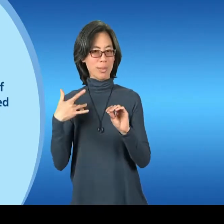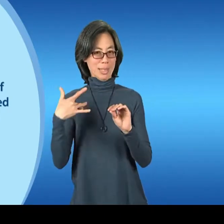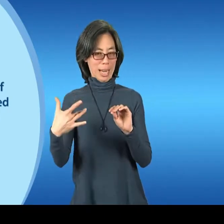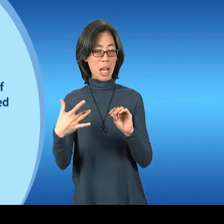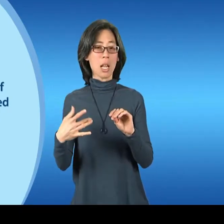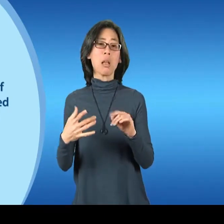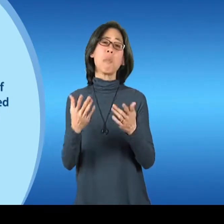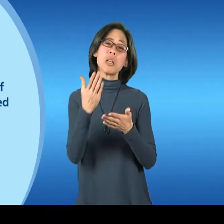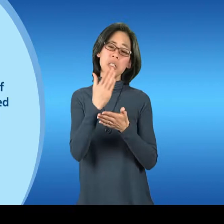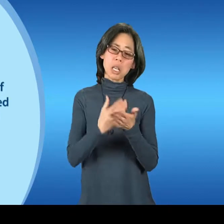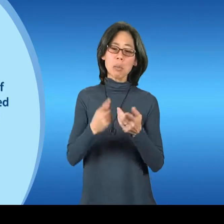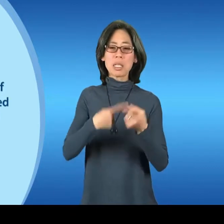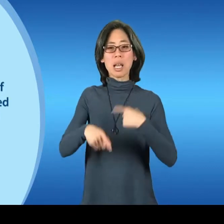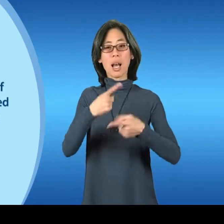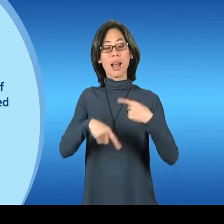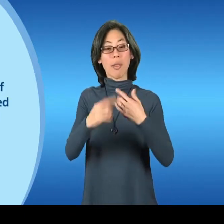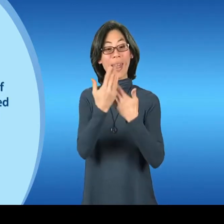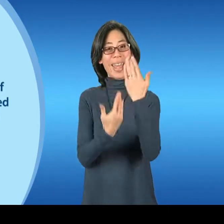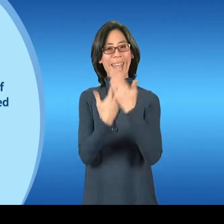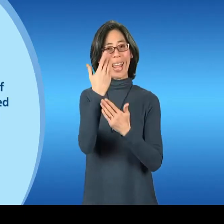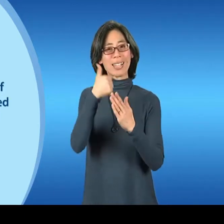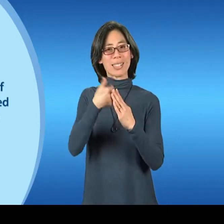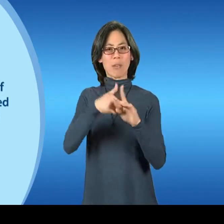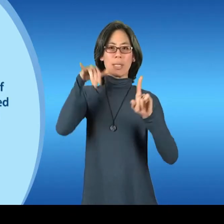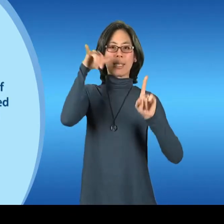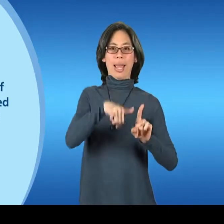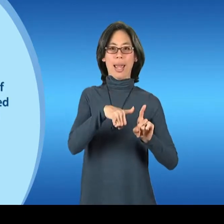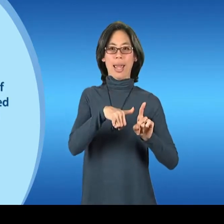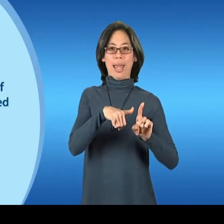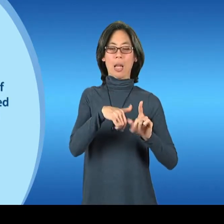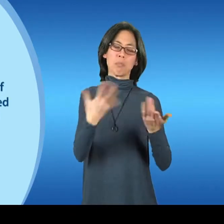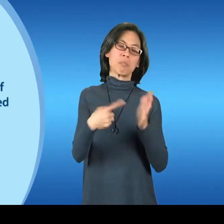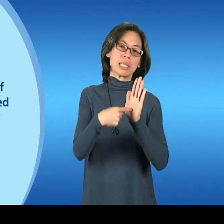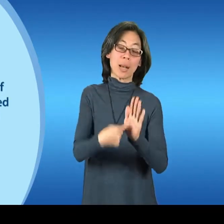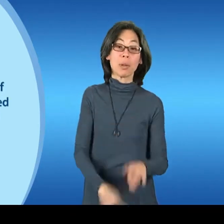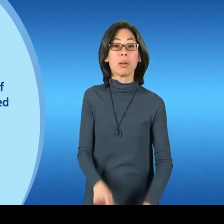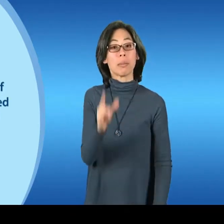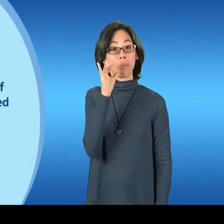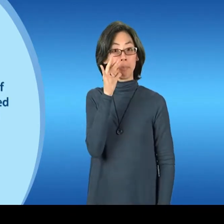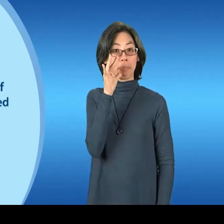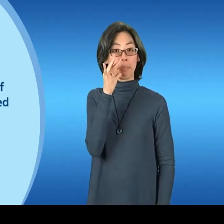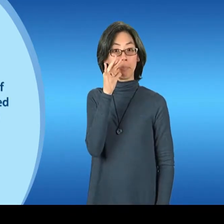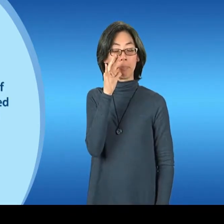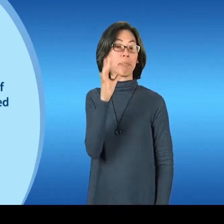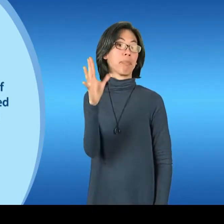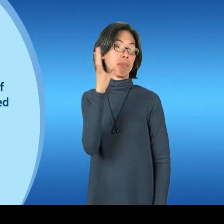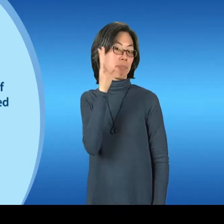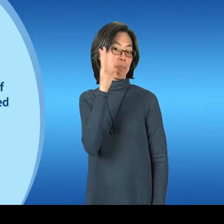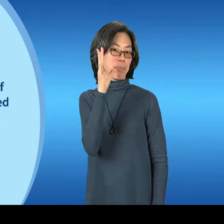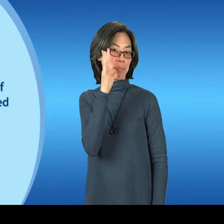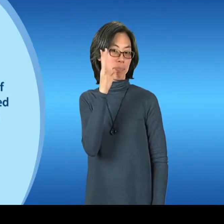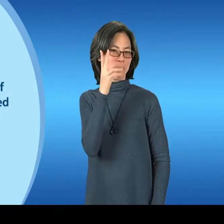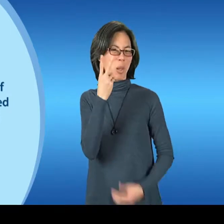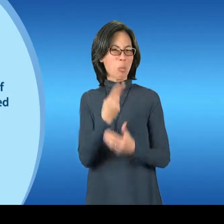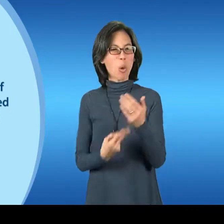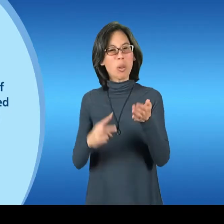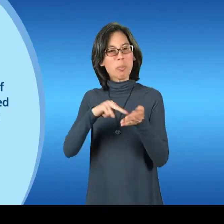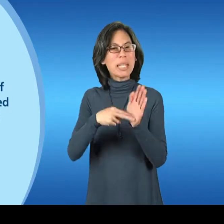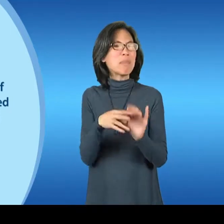has movement, but some signs, the hand itself doesn't actually move. For example, we have the sign sometimes glossed as mommy and the sign glossed as mother.